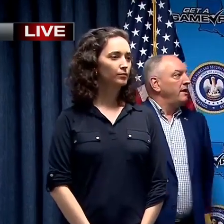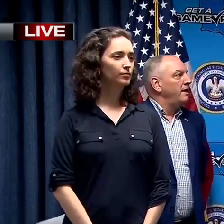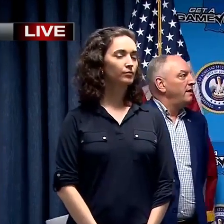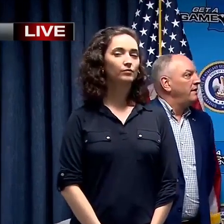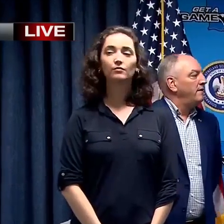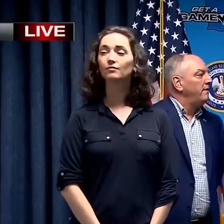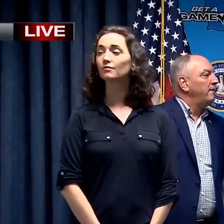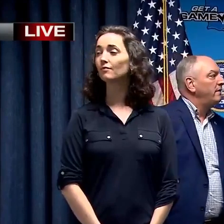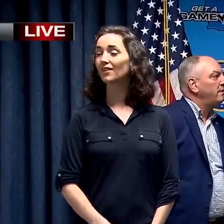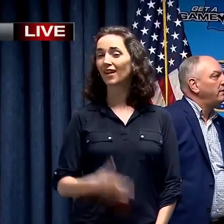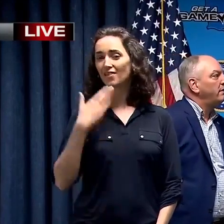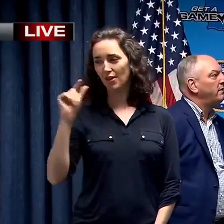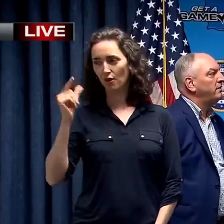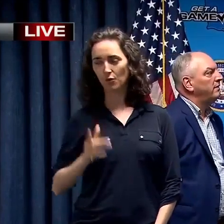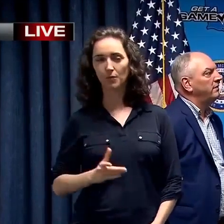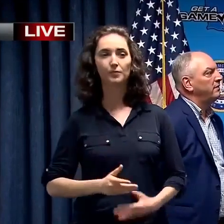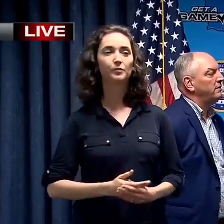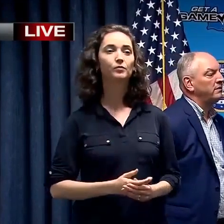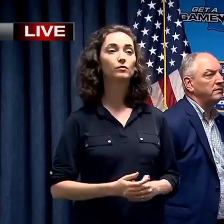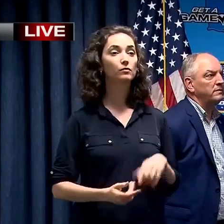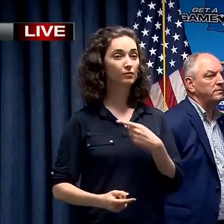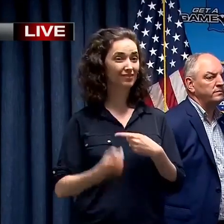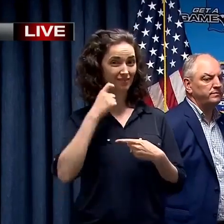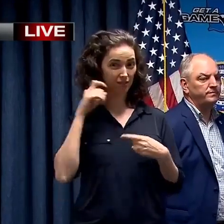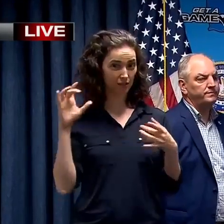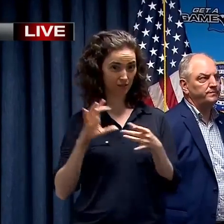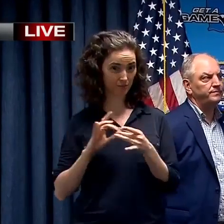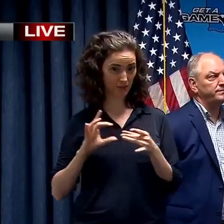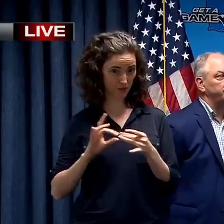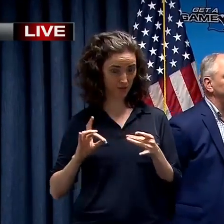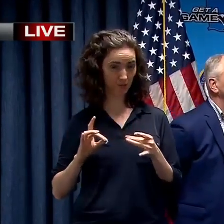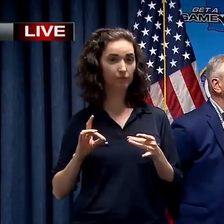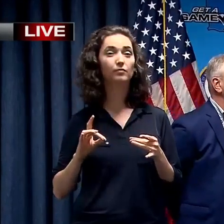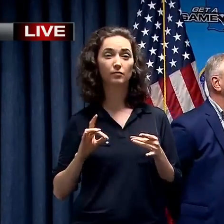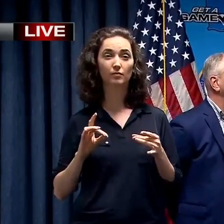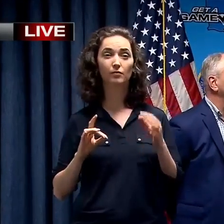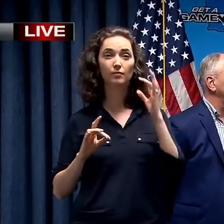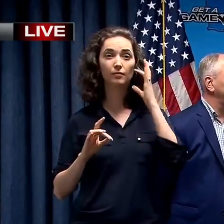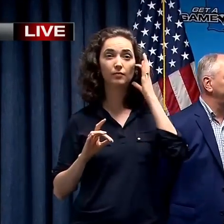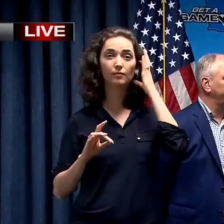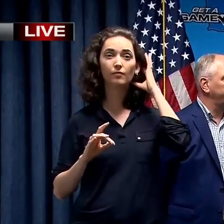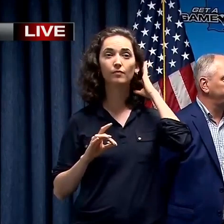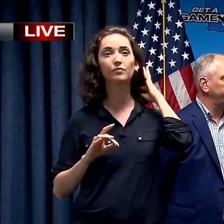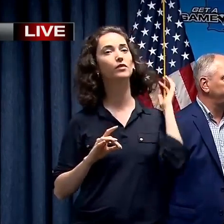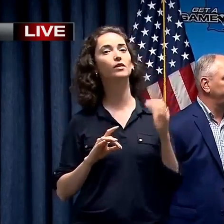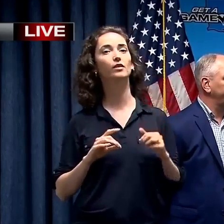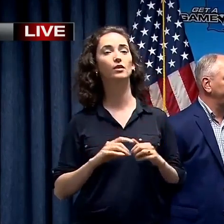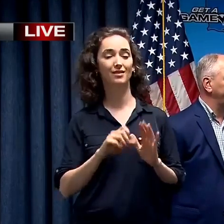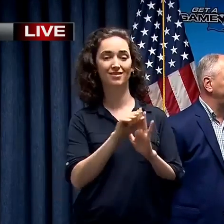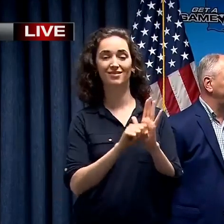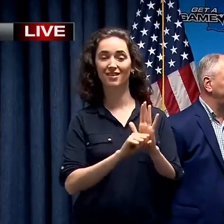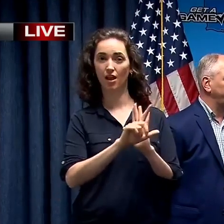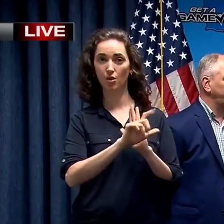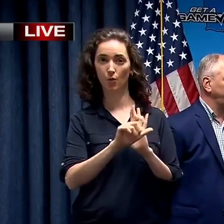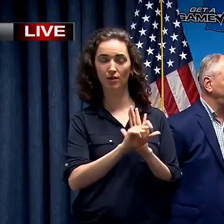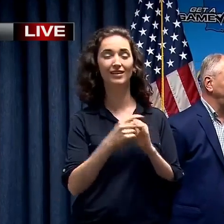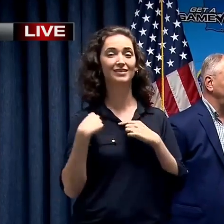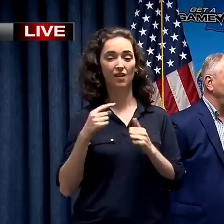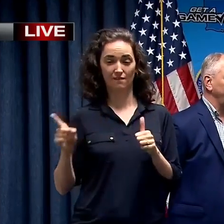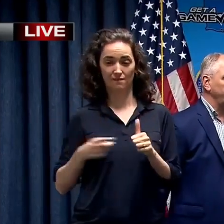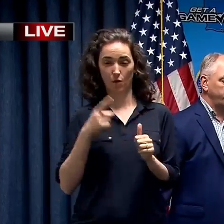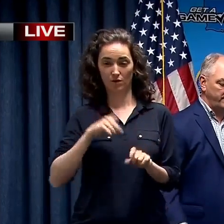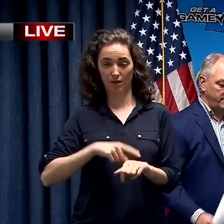Thank you, Governor. So as the governor said, almost since the earliest cases in the state, we've been working at the